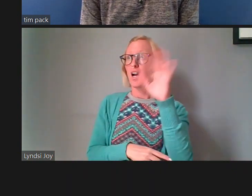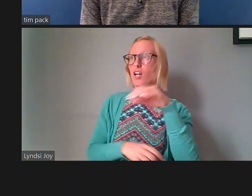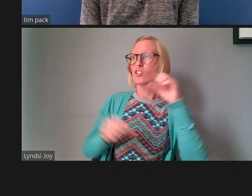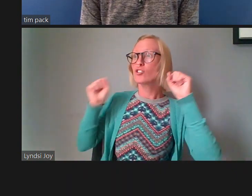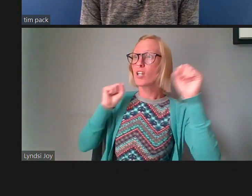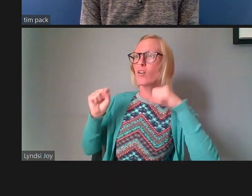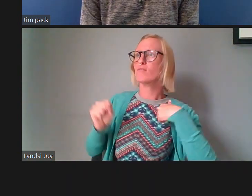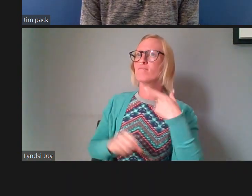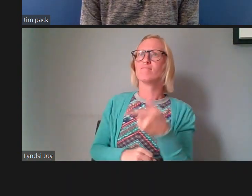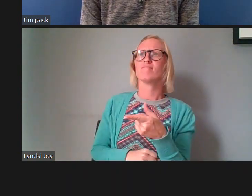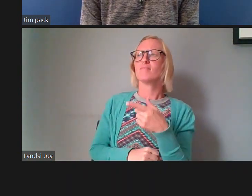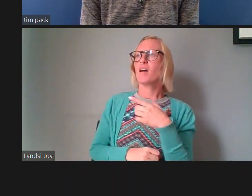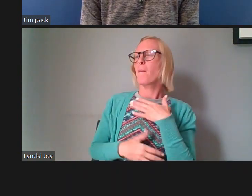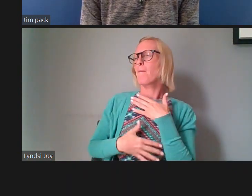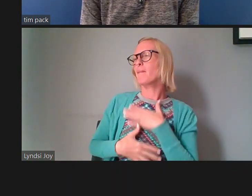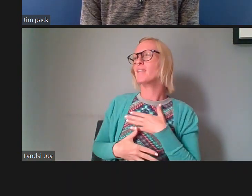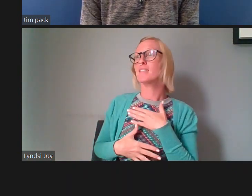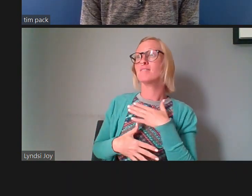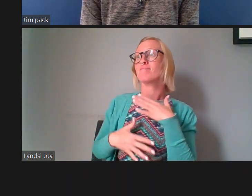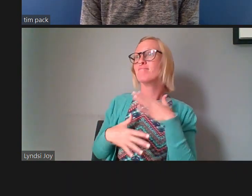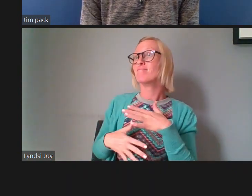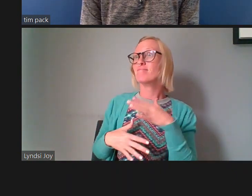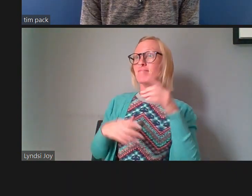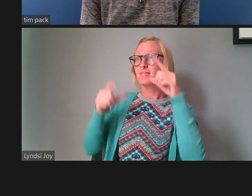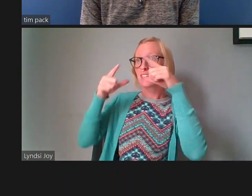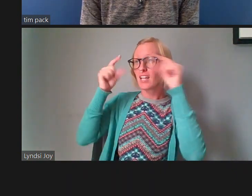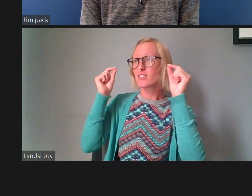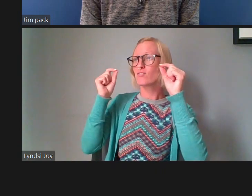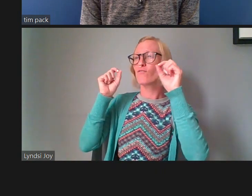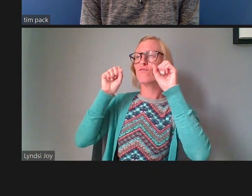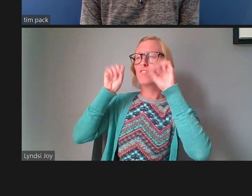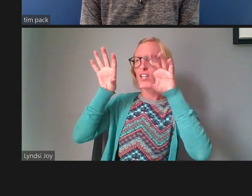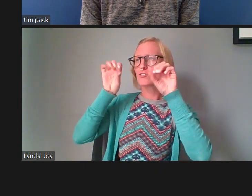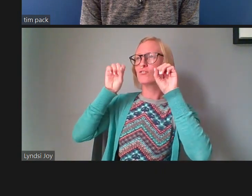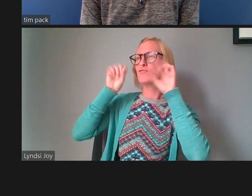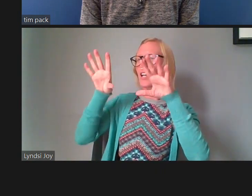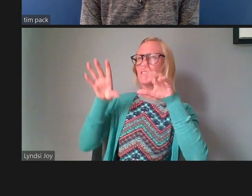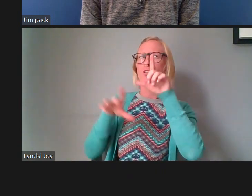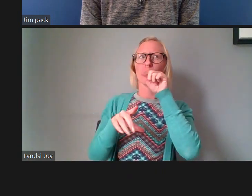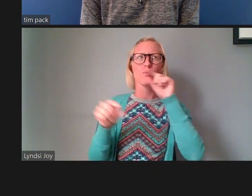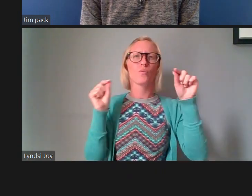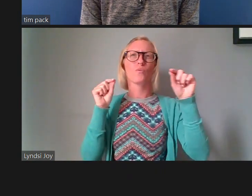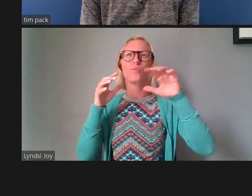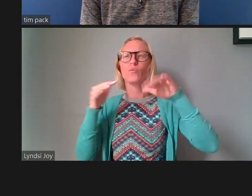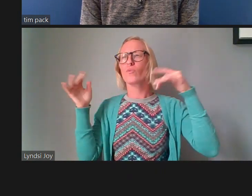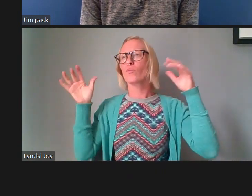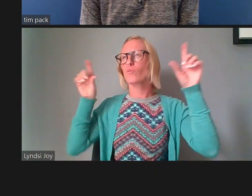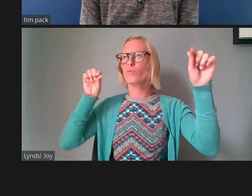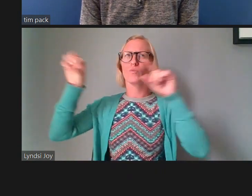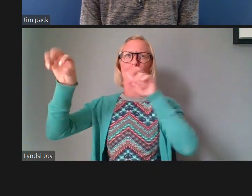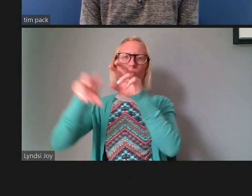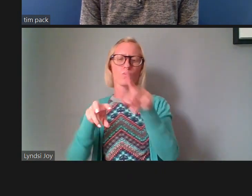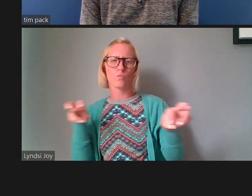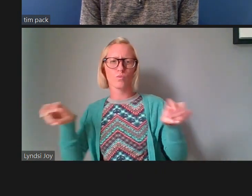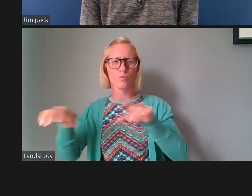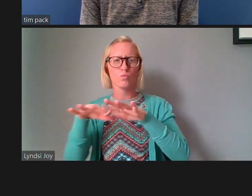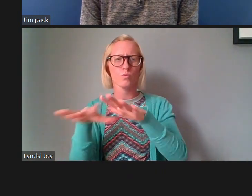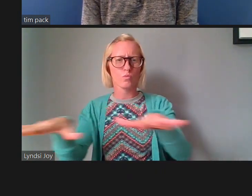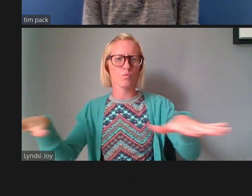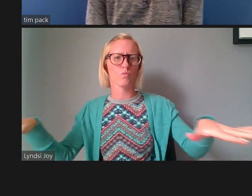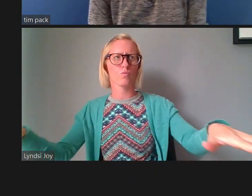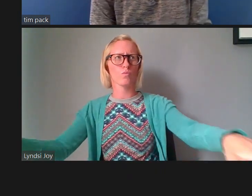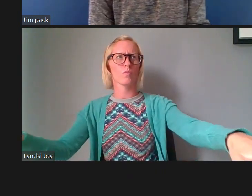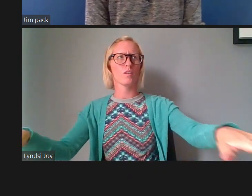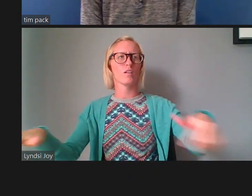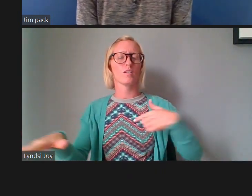something, his face pleased, his glasses flashing. The birds cried, small animals scuttered. Ralph's breath failed.